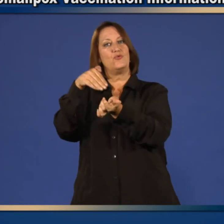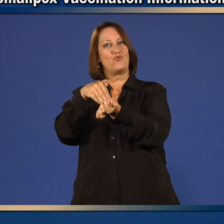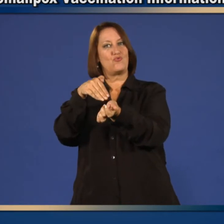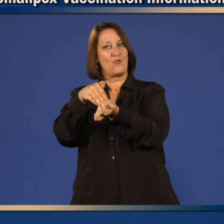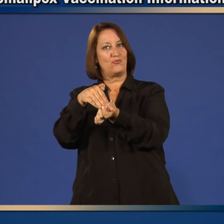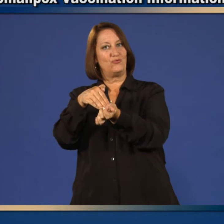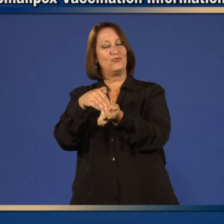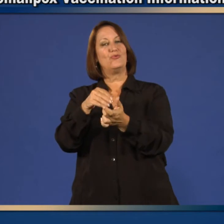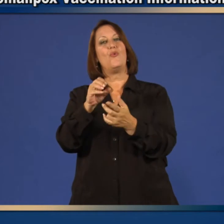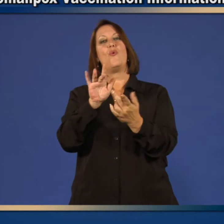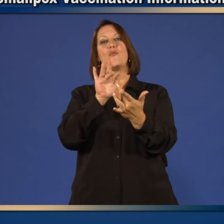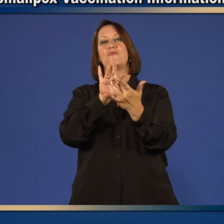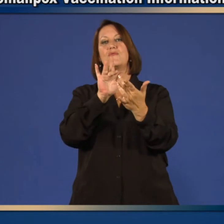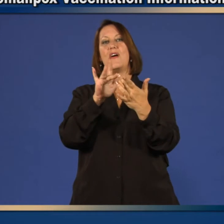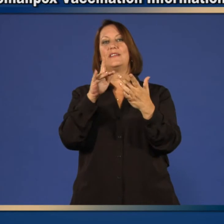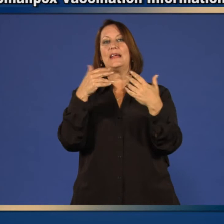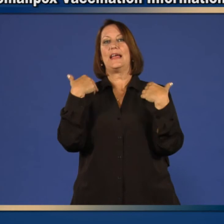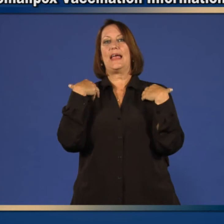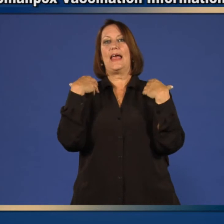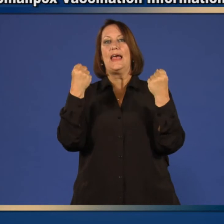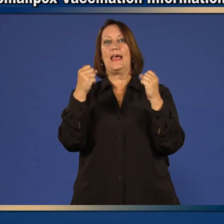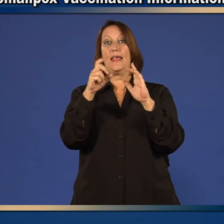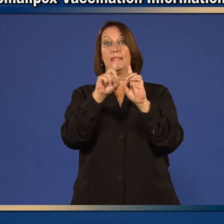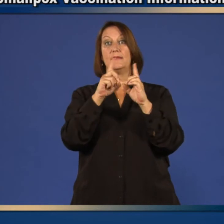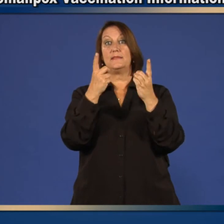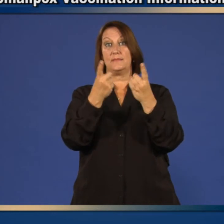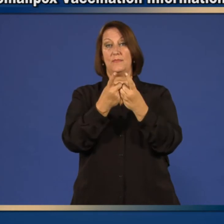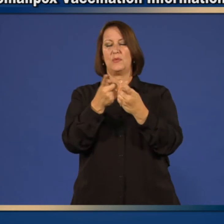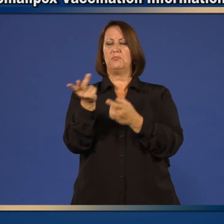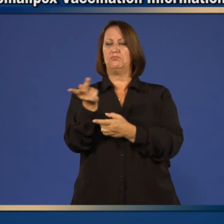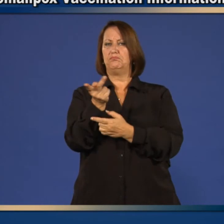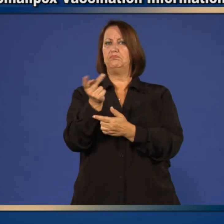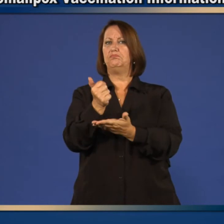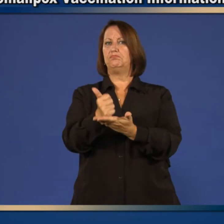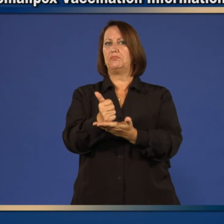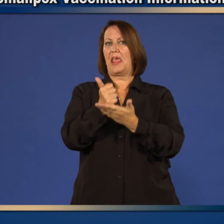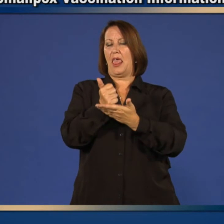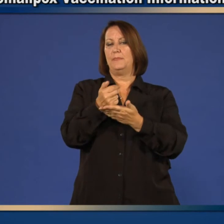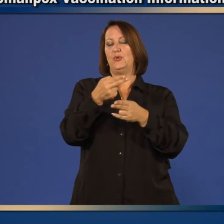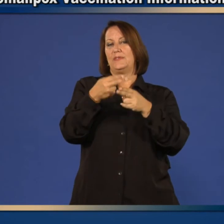health department for help in enrolling in the registry.